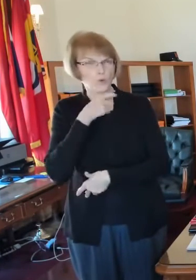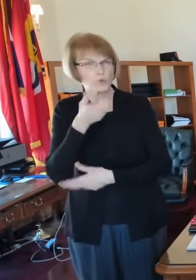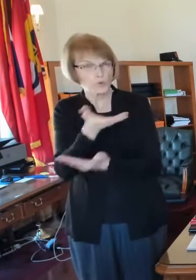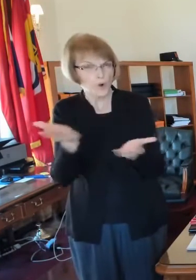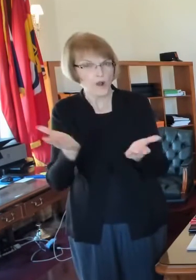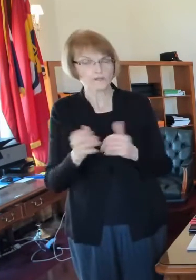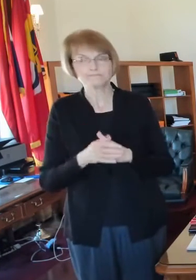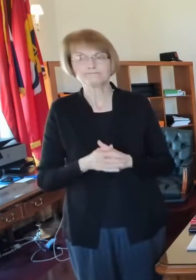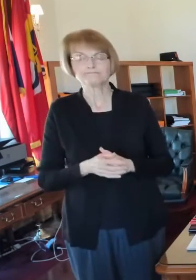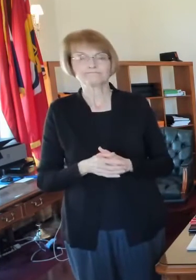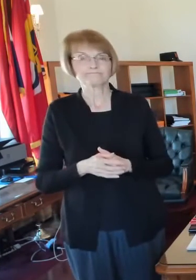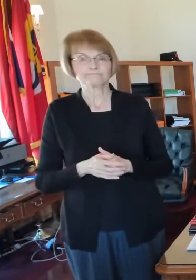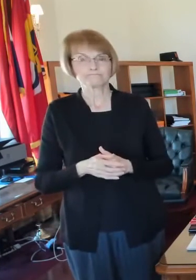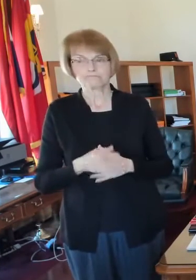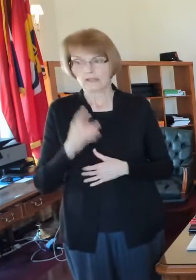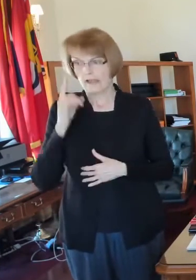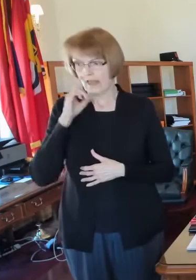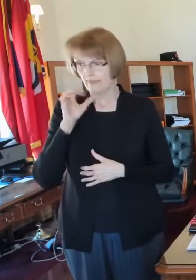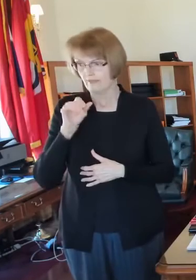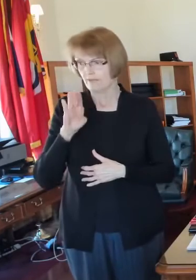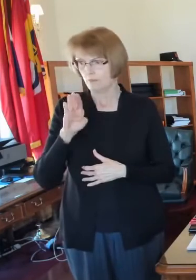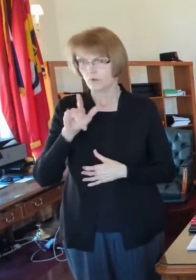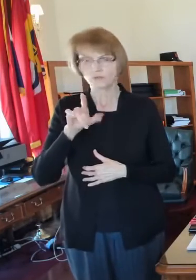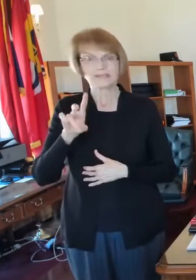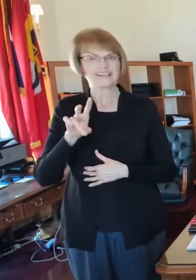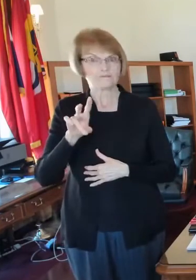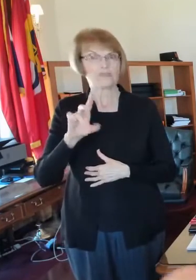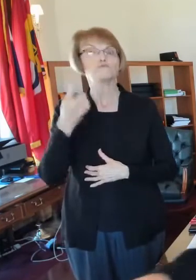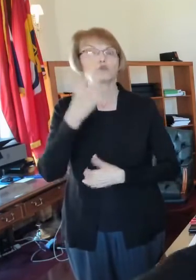on, I think it was February 27th.